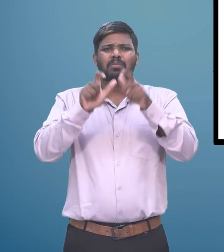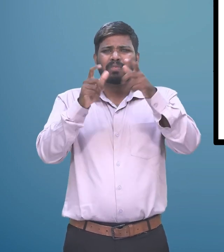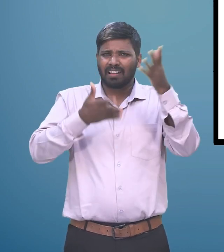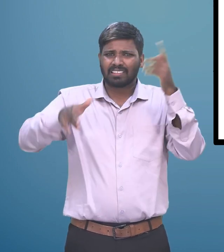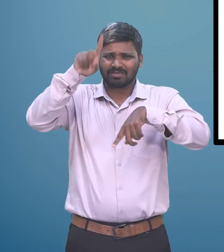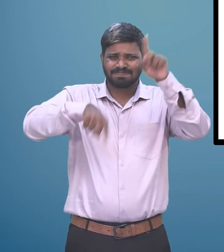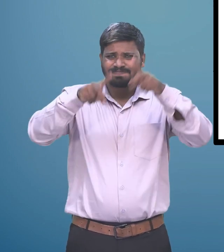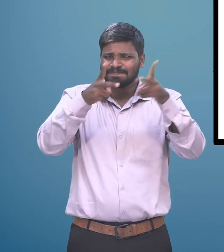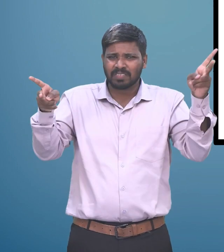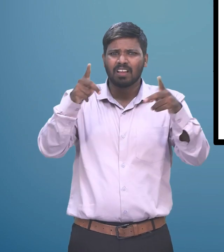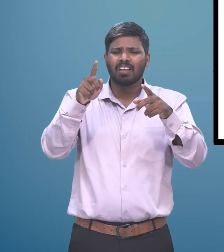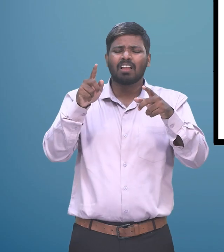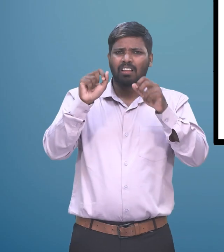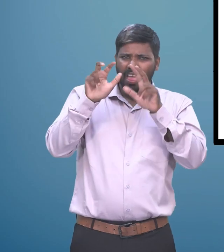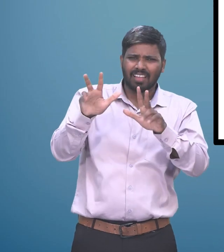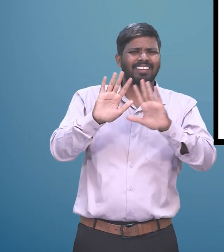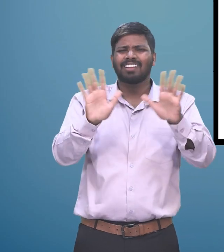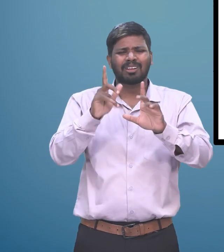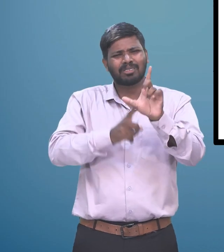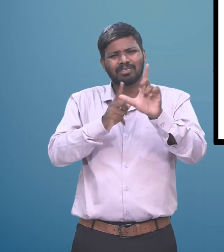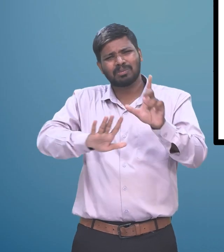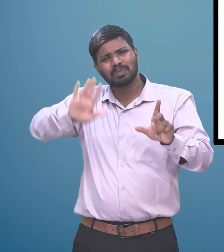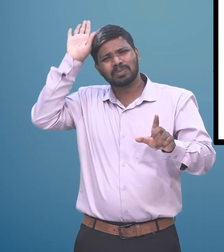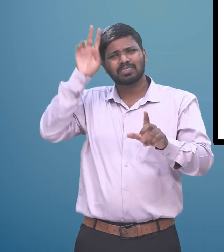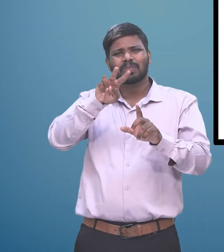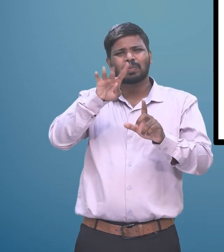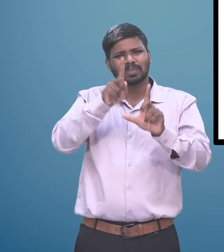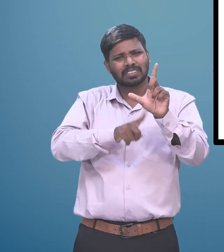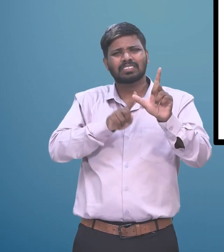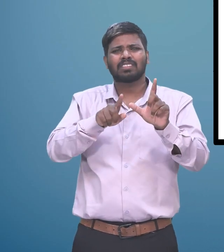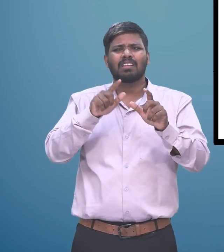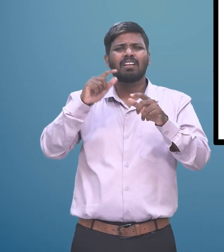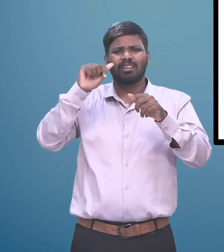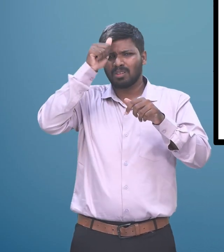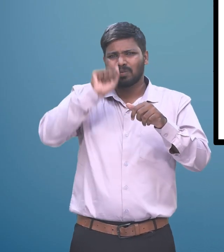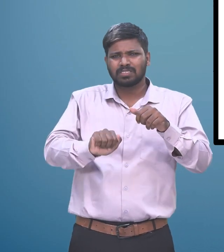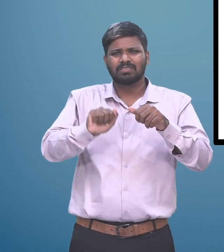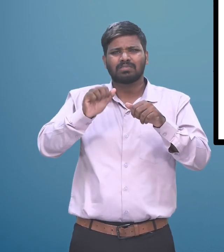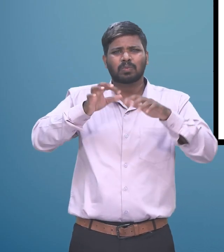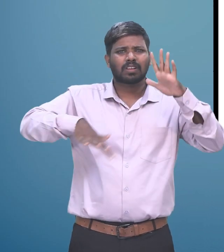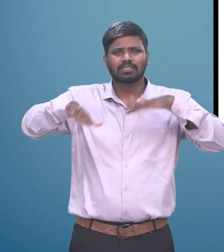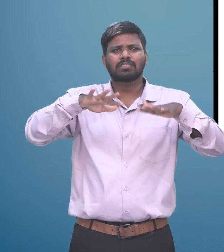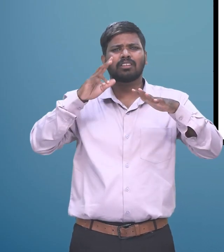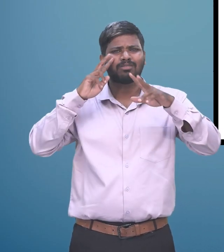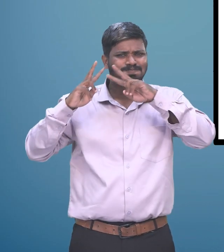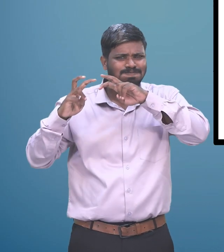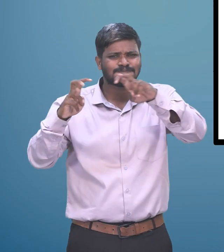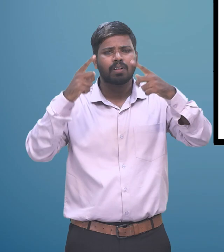population, such diversity is not surprising. In the late 20th century, the Anthropological Survey of India, a